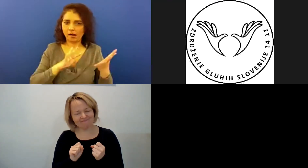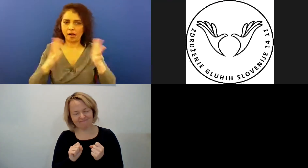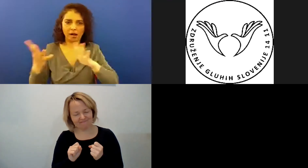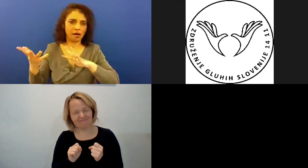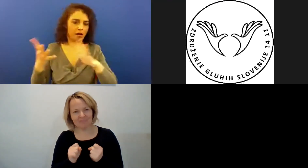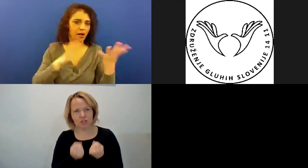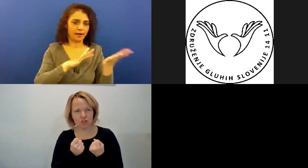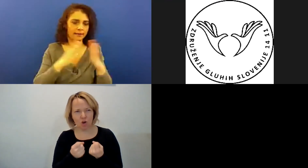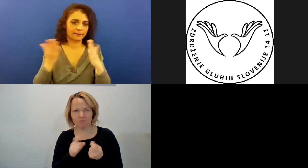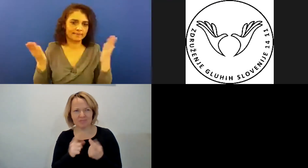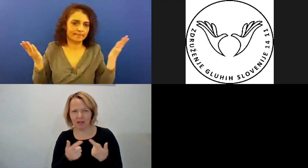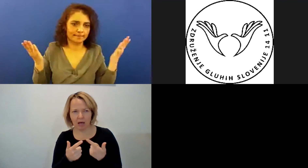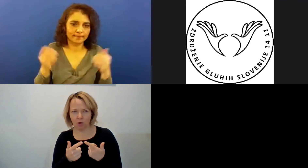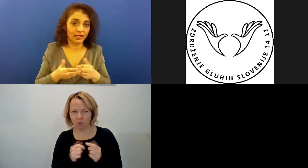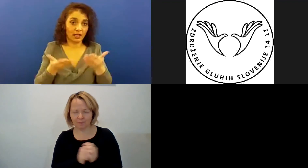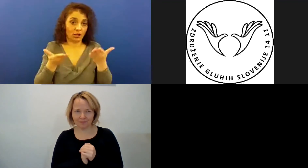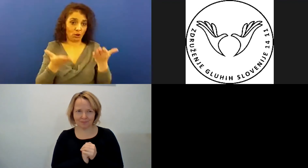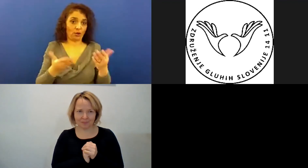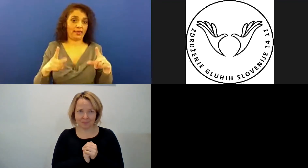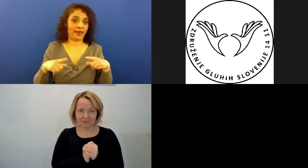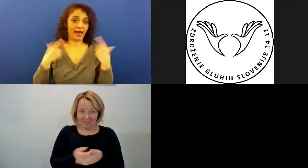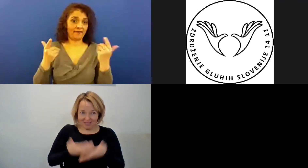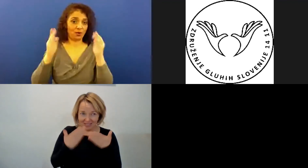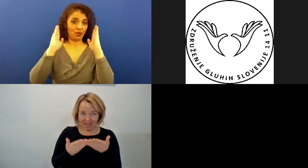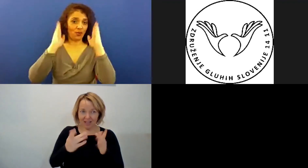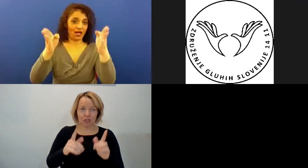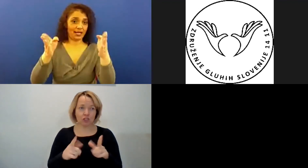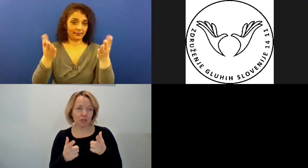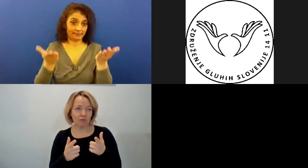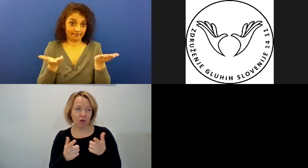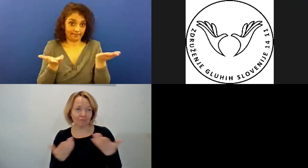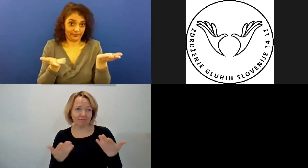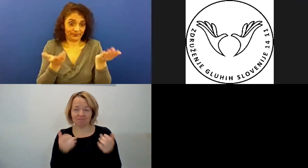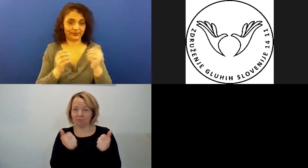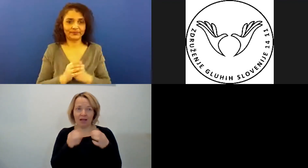So life for many Roma deaf people is not good in Europe.